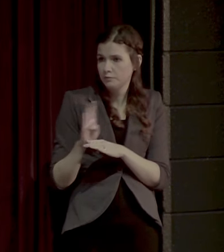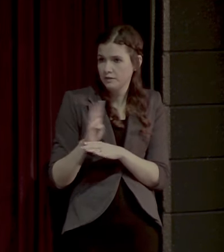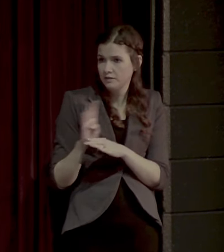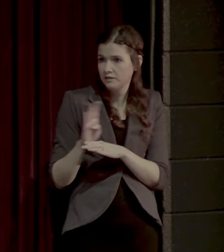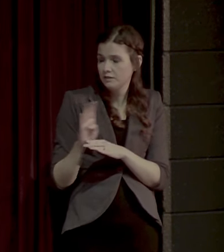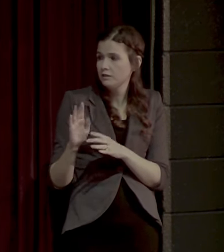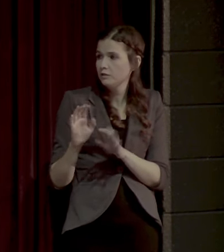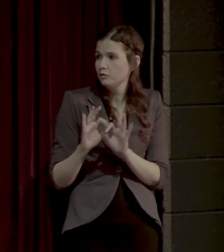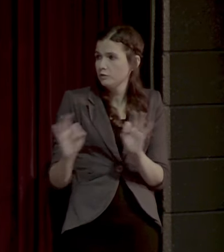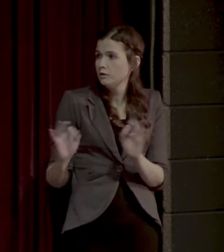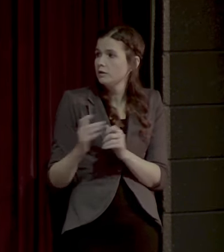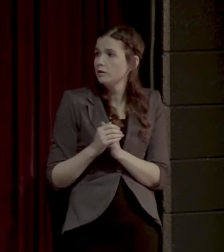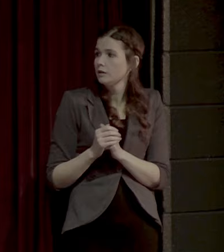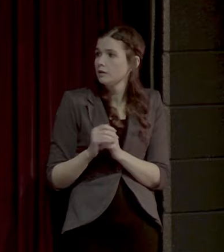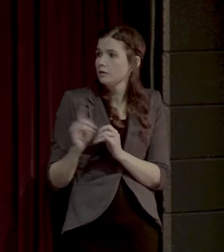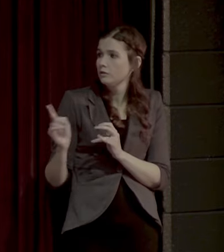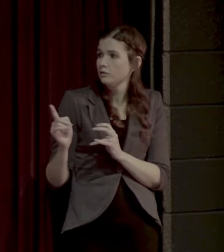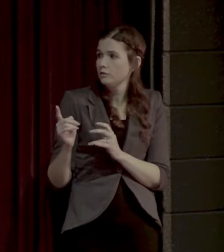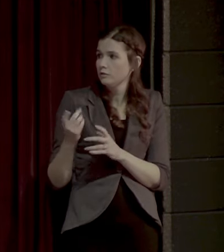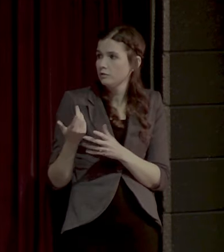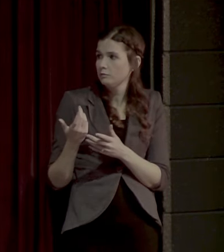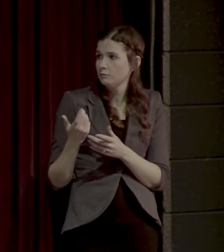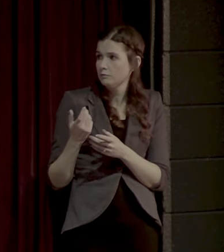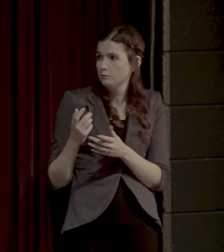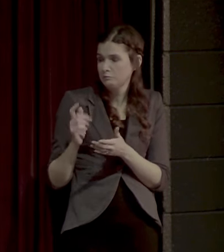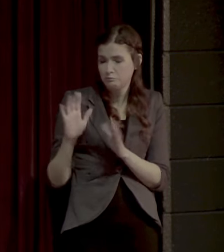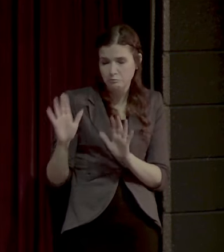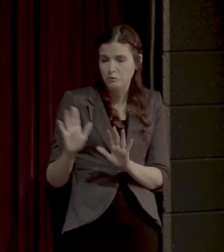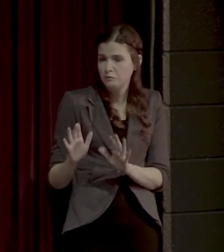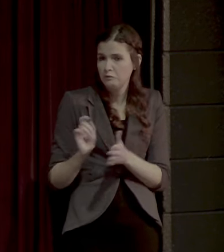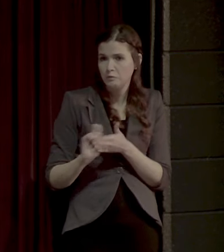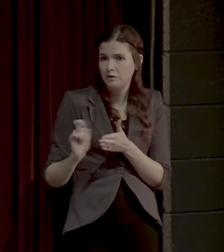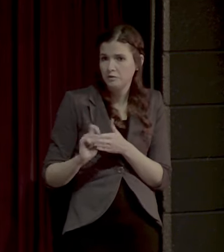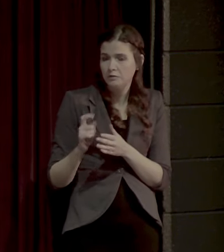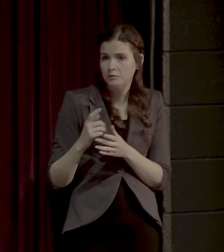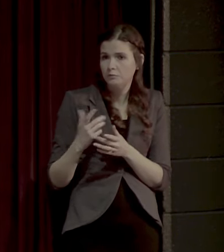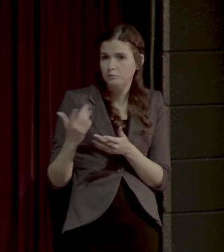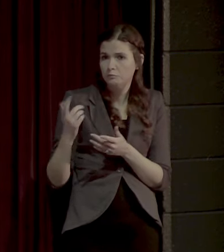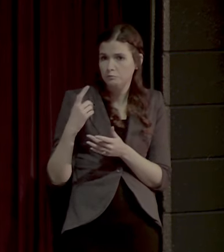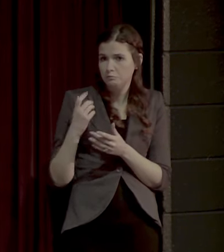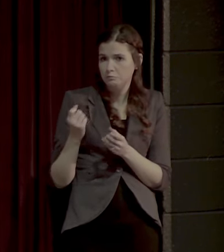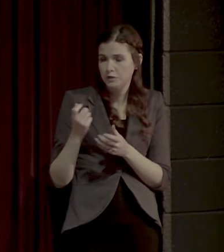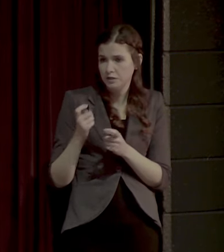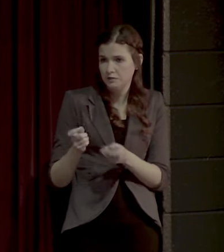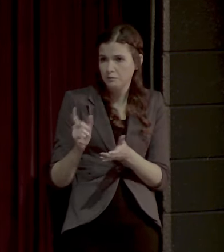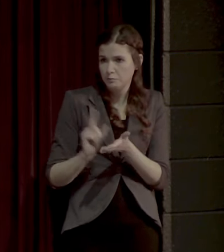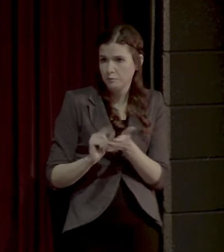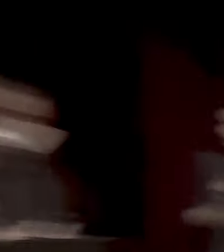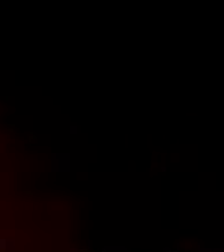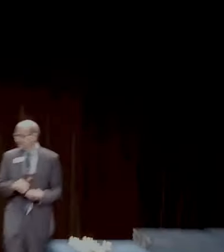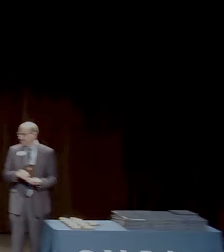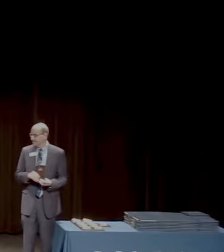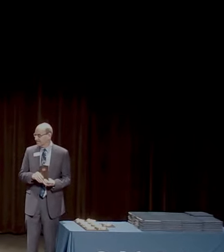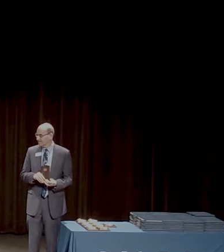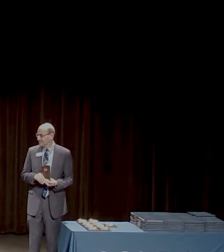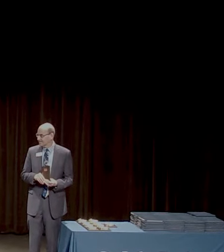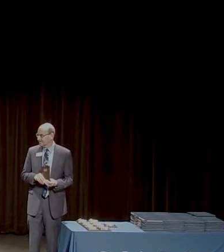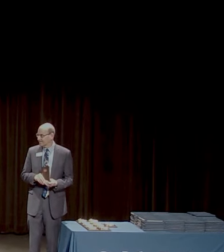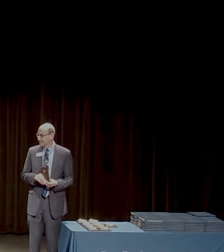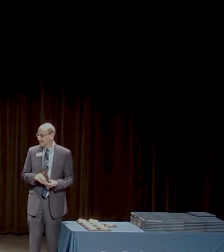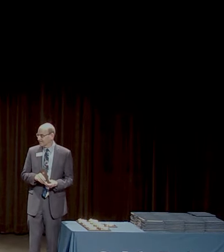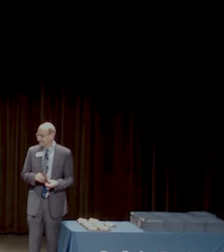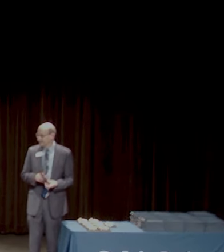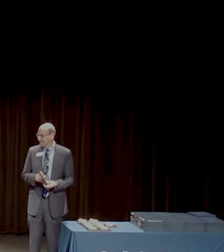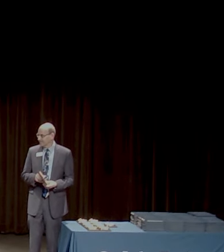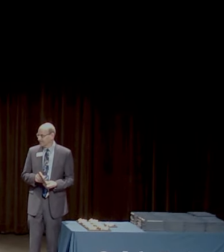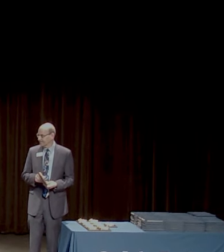contributor to the LRSC award-winning magazine, Shorelines. Dawn receives the Writing Excellence Award for her poem, Different, which appears